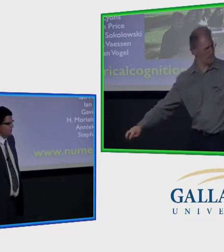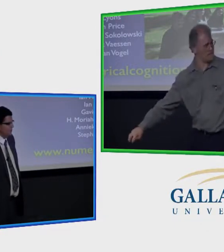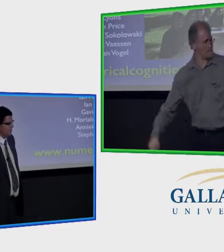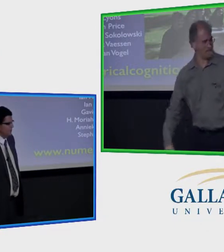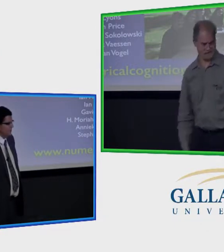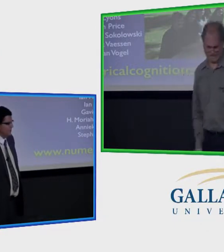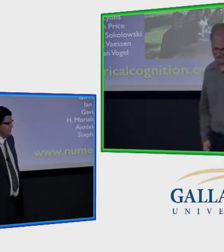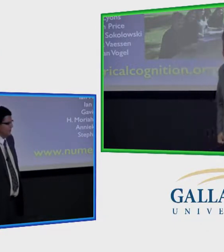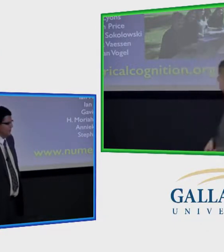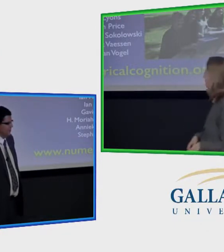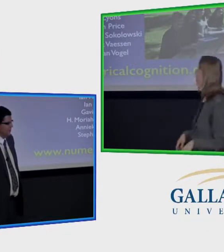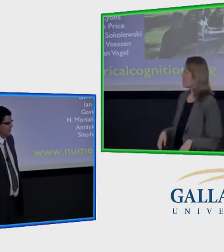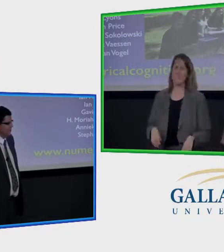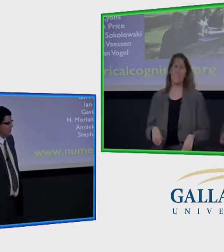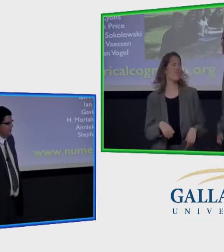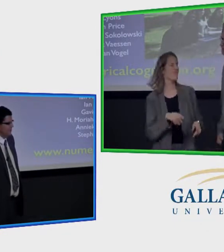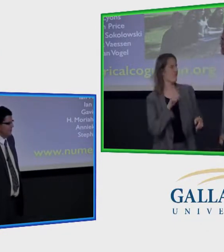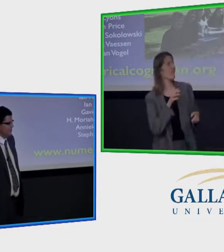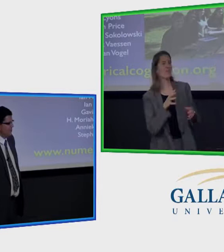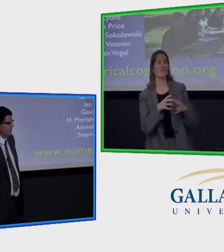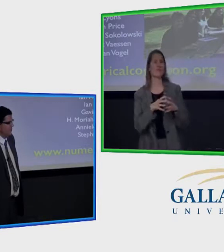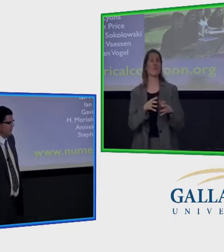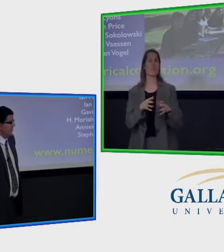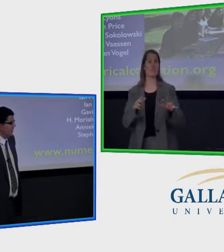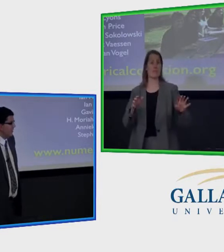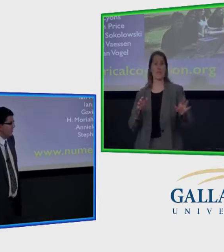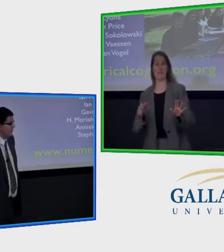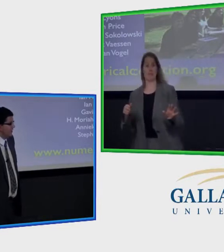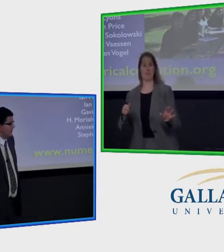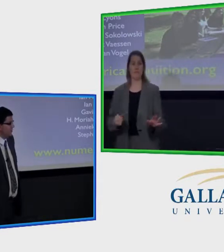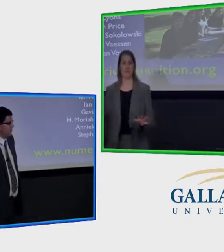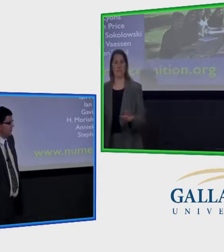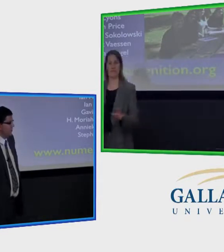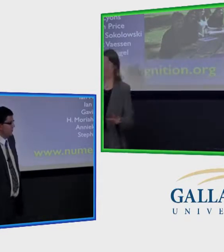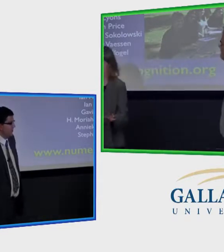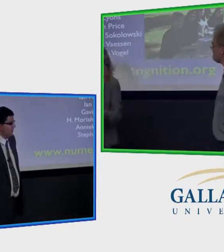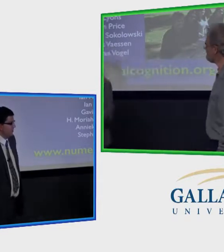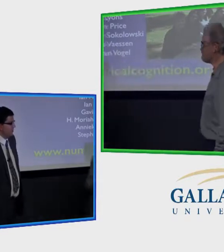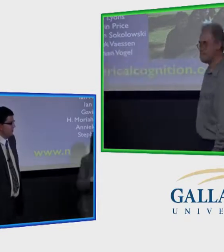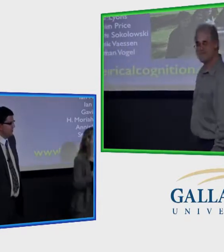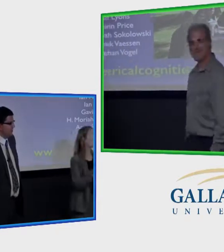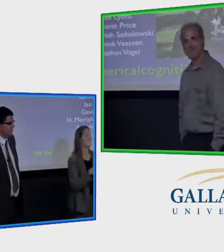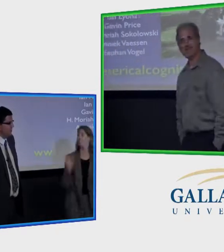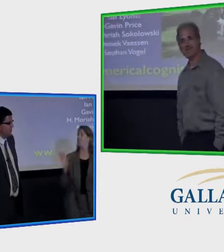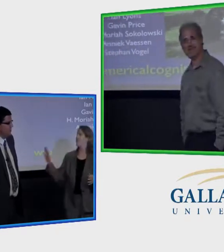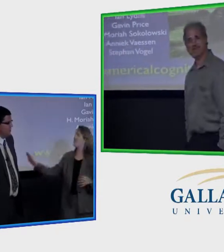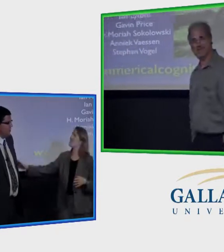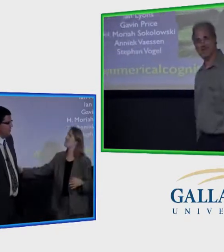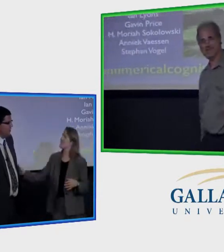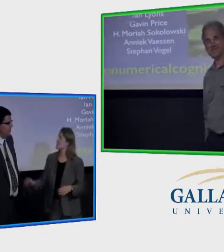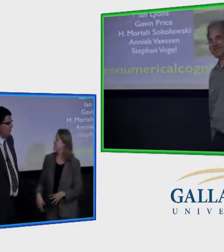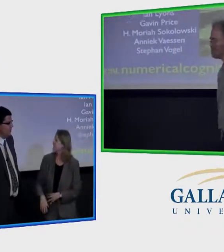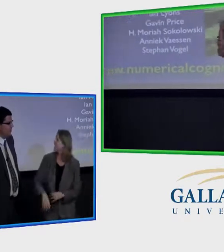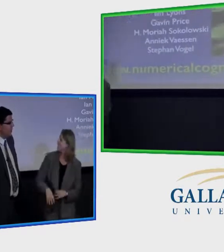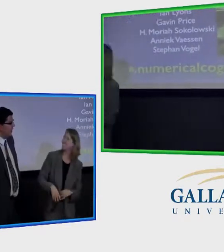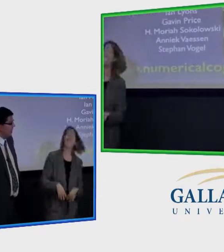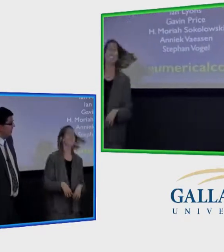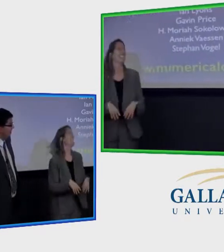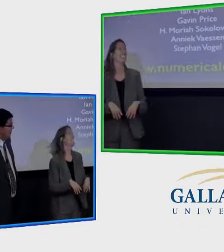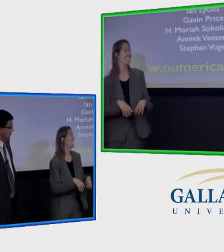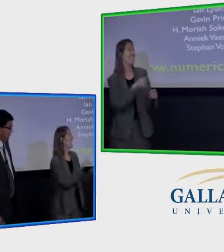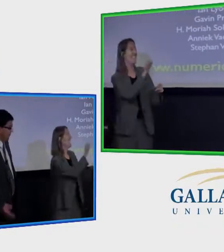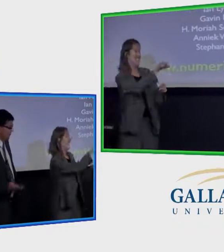mathematics, a lot of mathematics rests on our cultural invention of the symbolic system. Sorry,